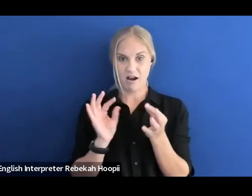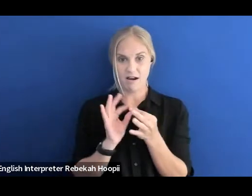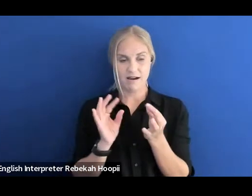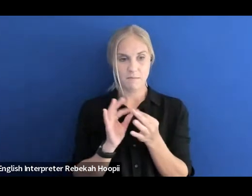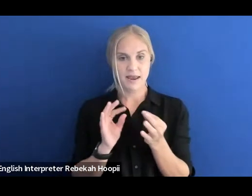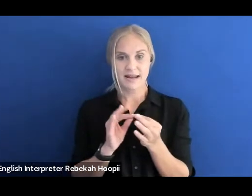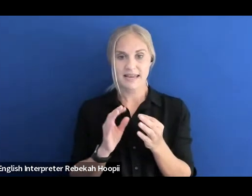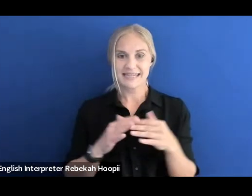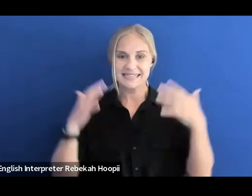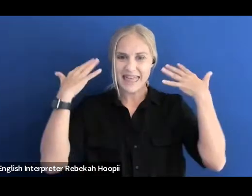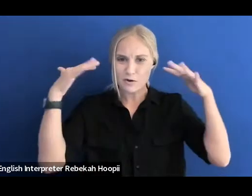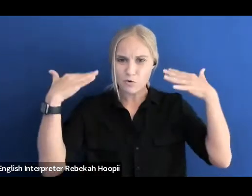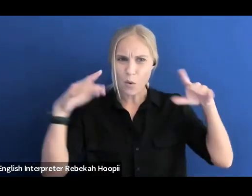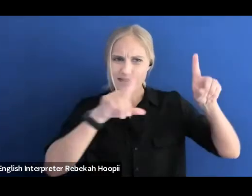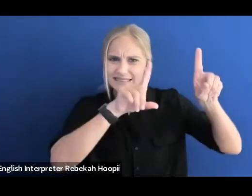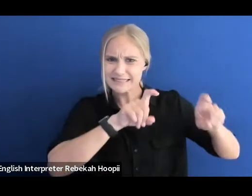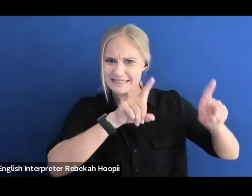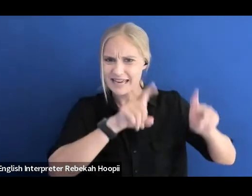that noise study.